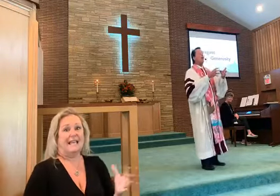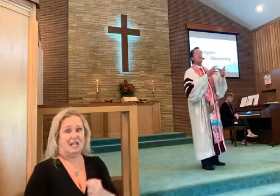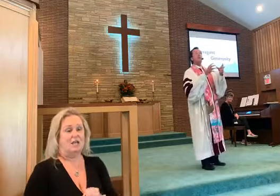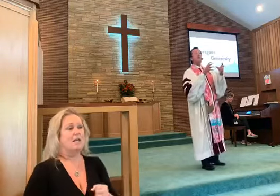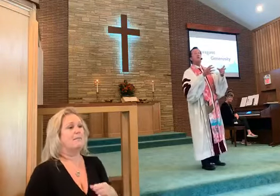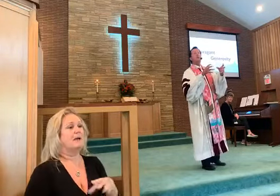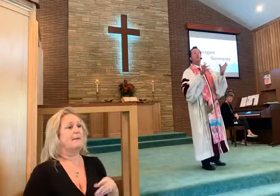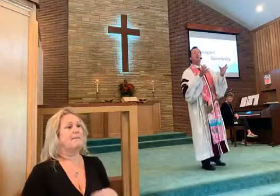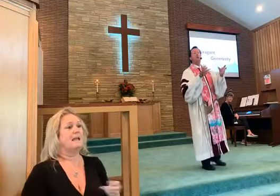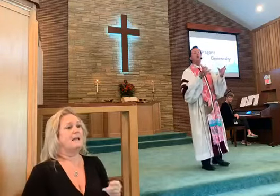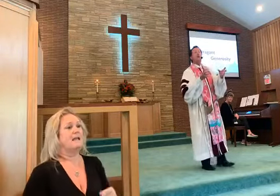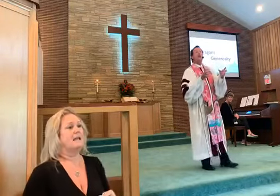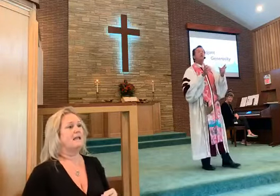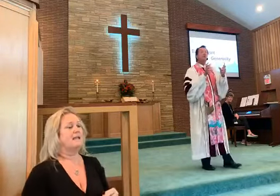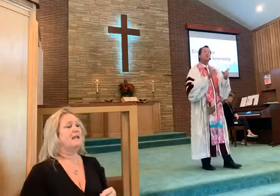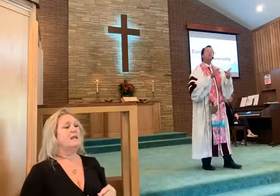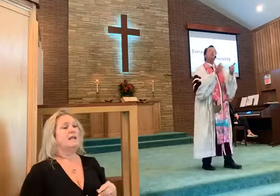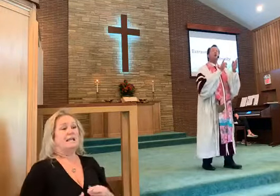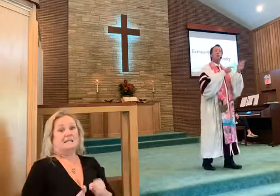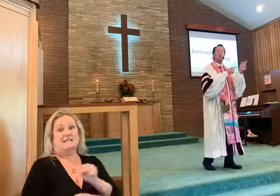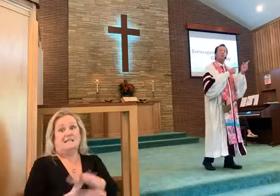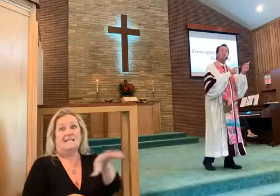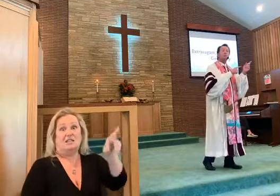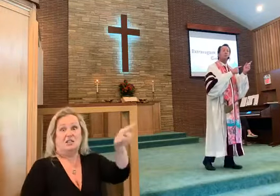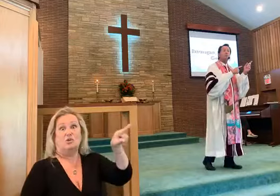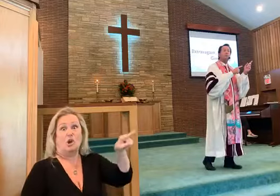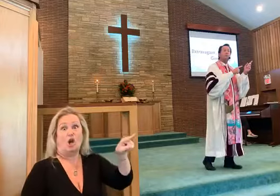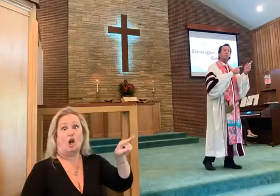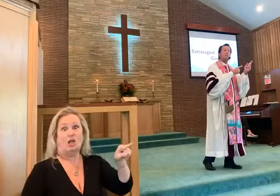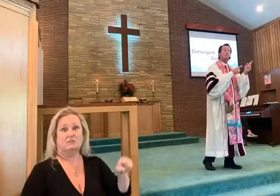pay or by dividend or whatever, and send it to her.